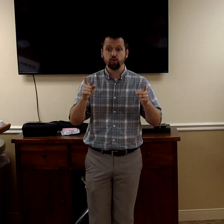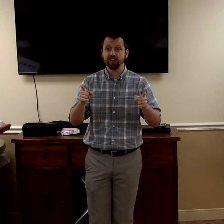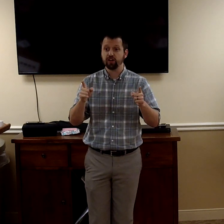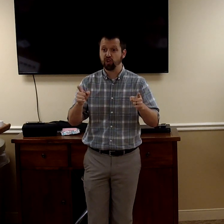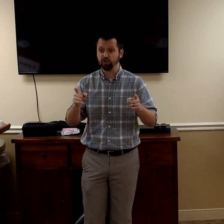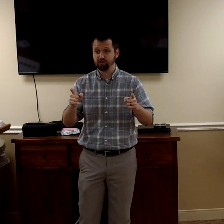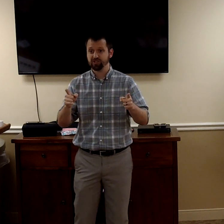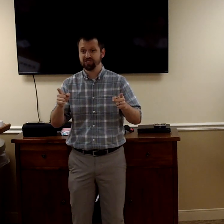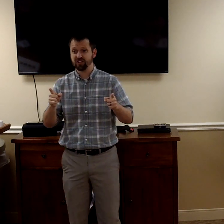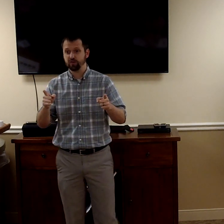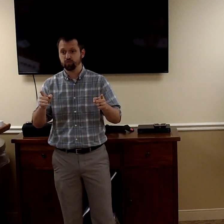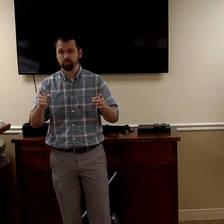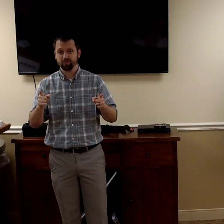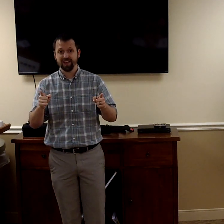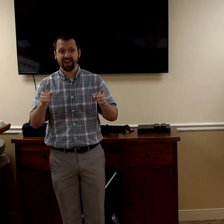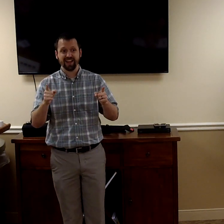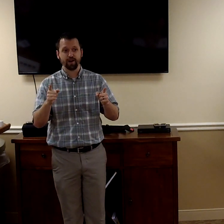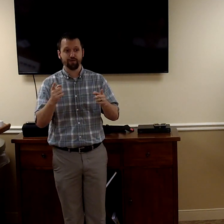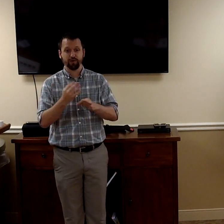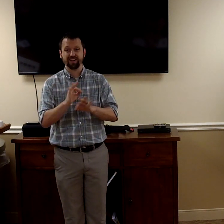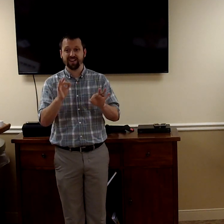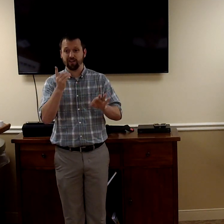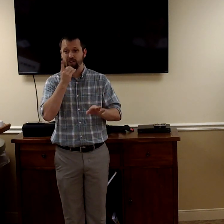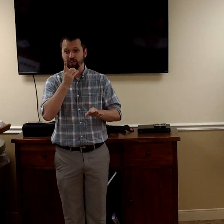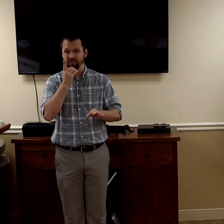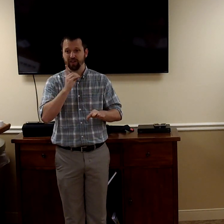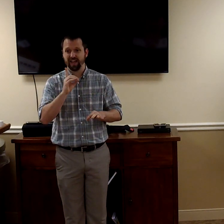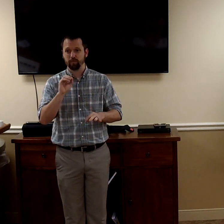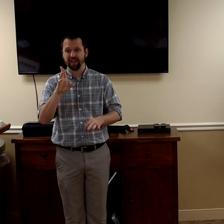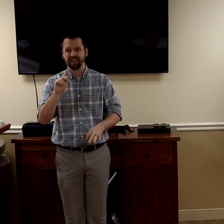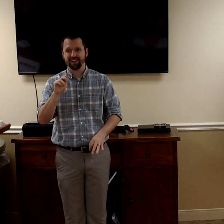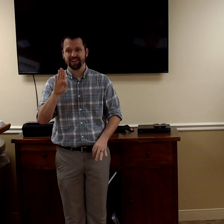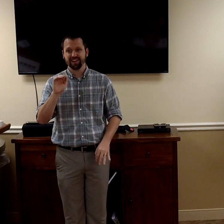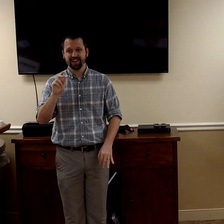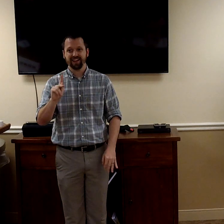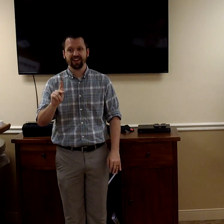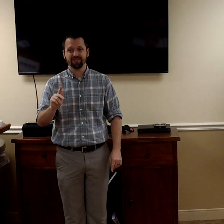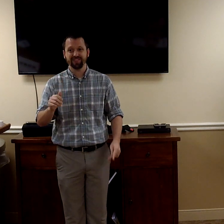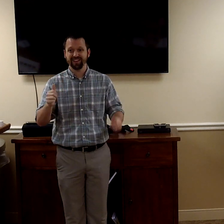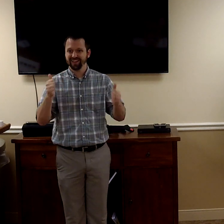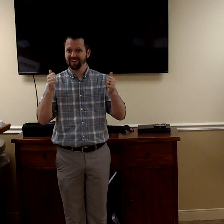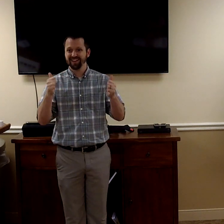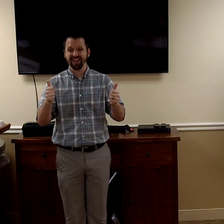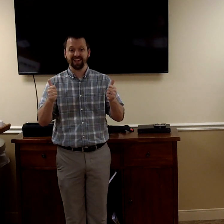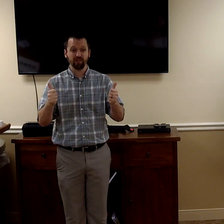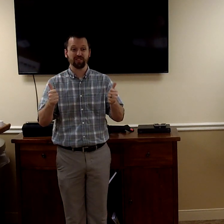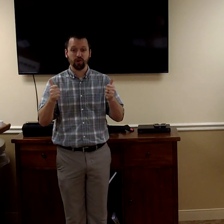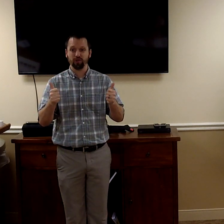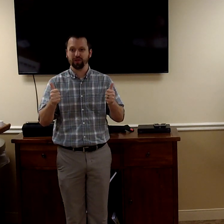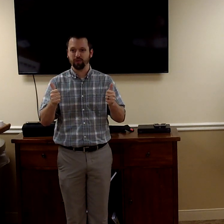$20, so, and I got a free dinner also at Outback. It was totally worth